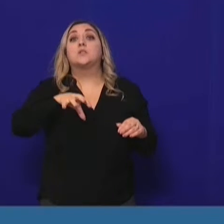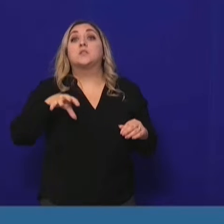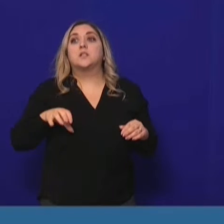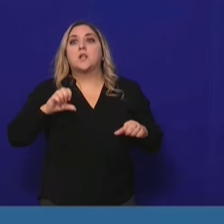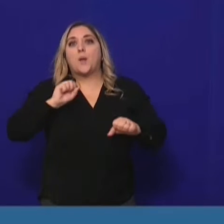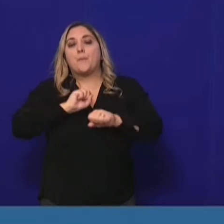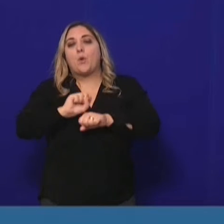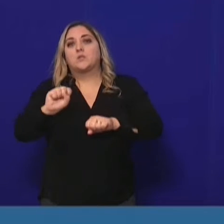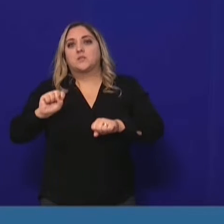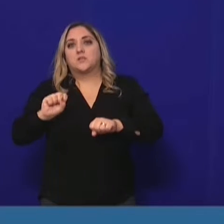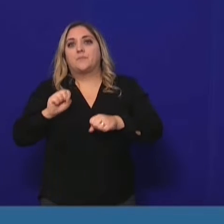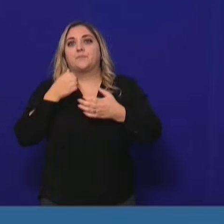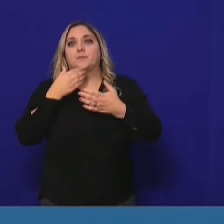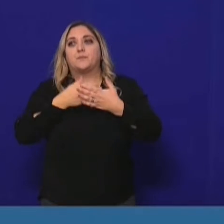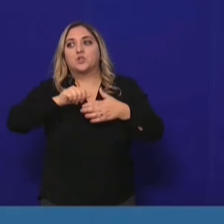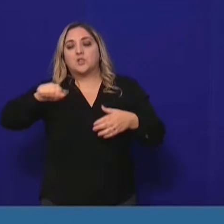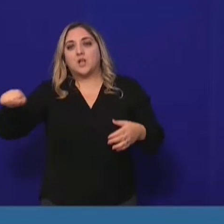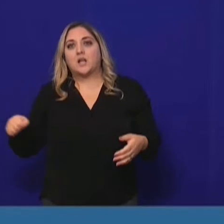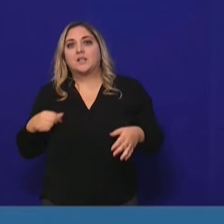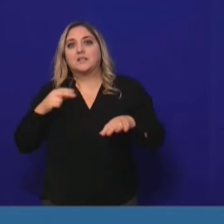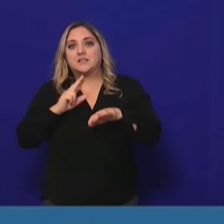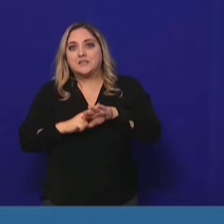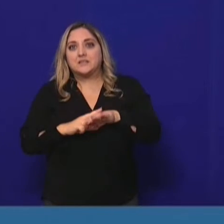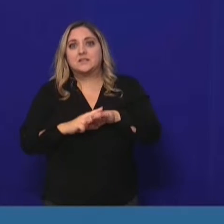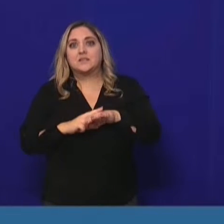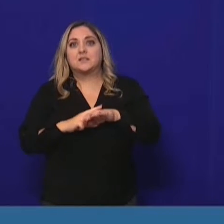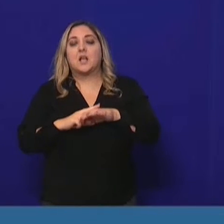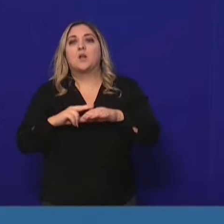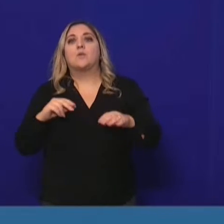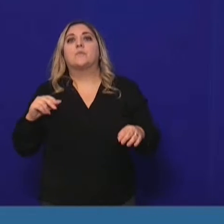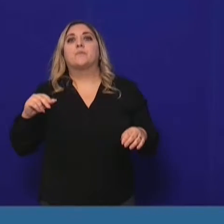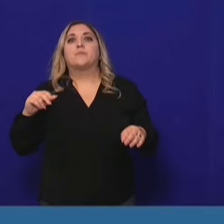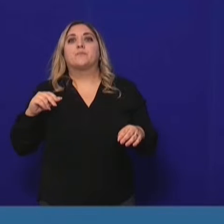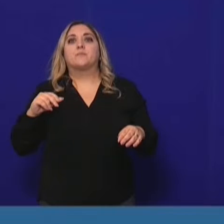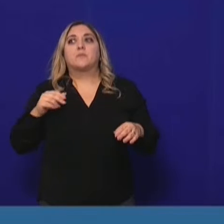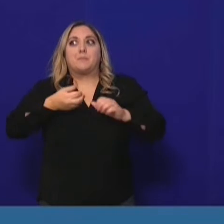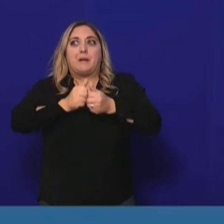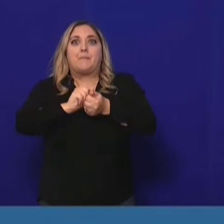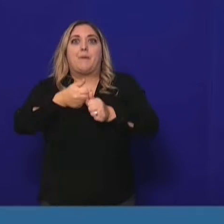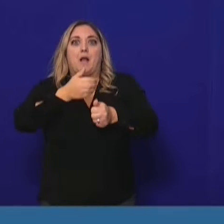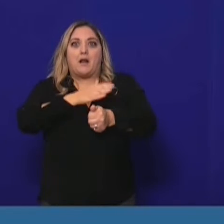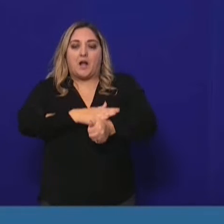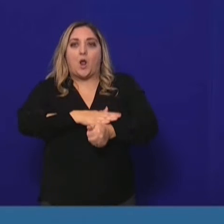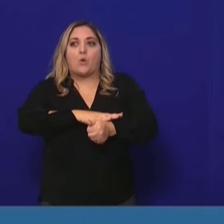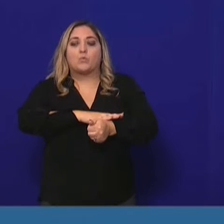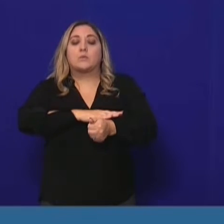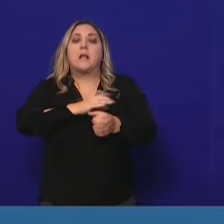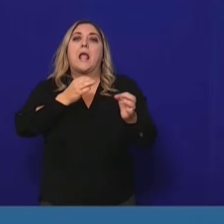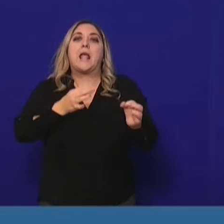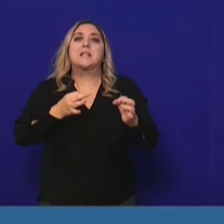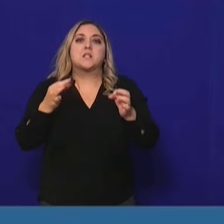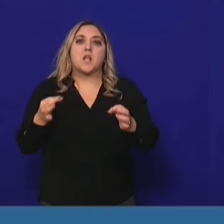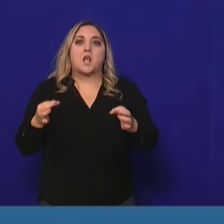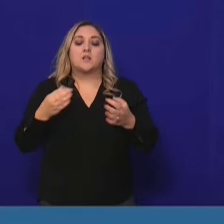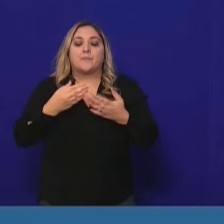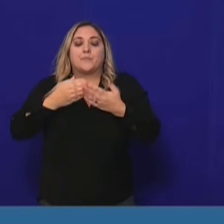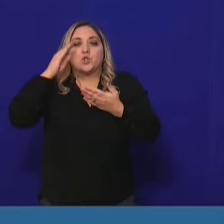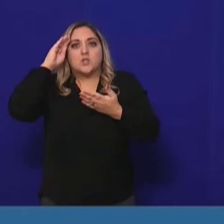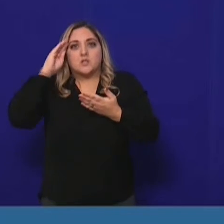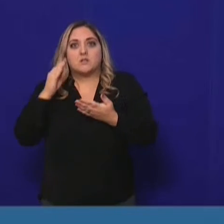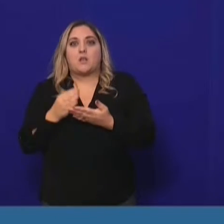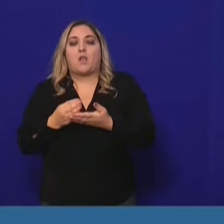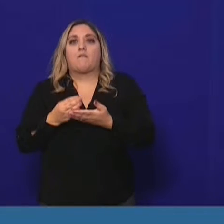f'postijiet speċifiċi biex aħna nkun nistgħu nlaqmu u aħna wkoll ikollna l-preparamenti kollha meħtieġa biex ukoll nkun